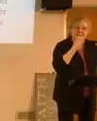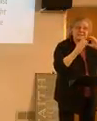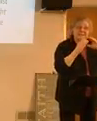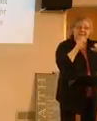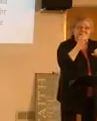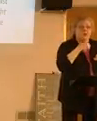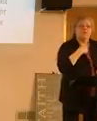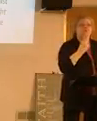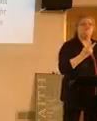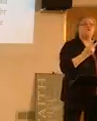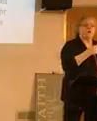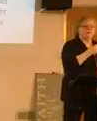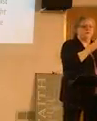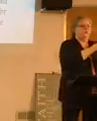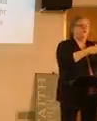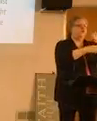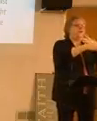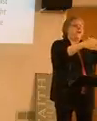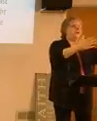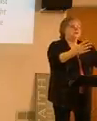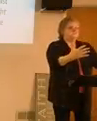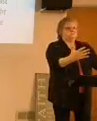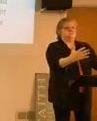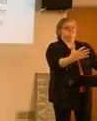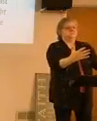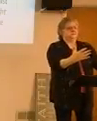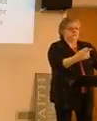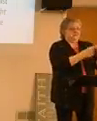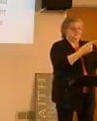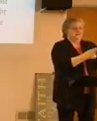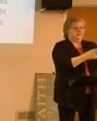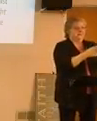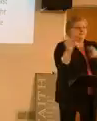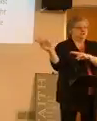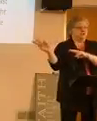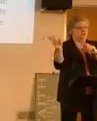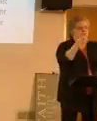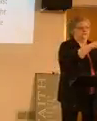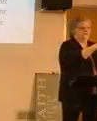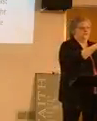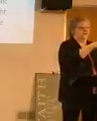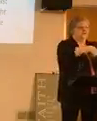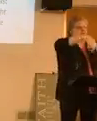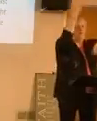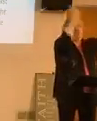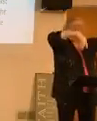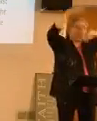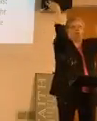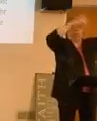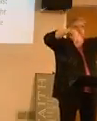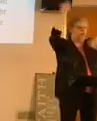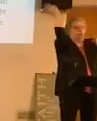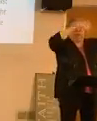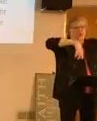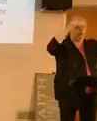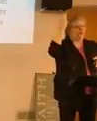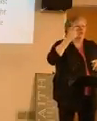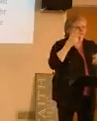with your voice, but with your hands. And from time to time, you'll look over here and see these hands flying.